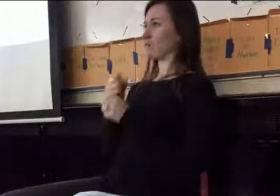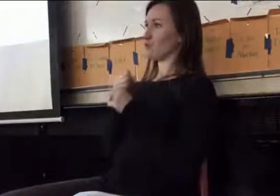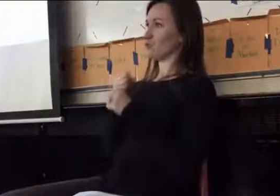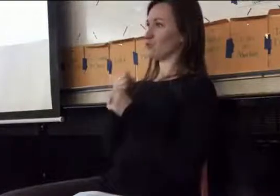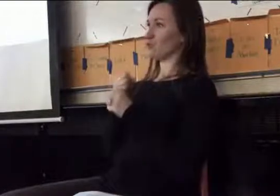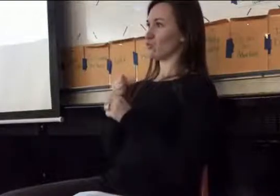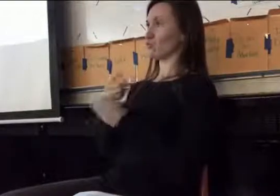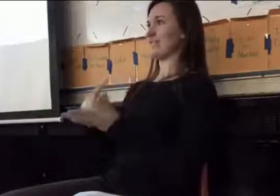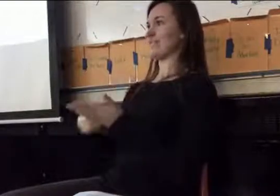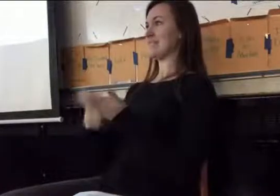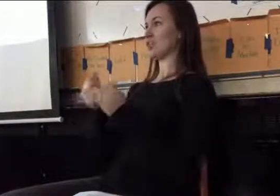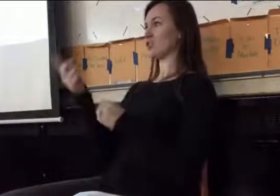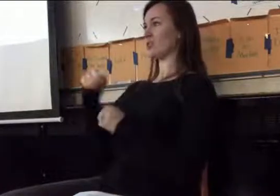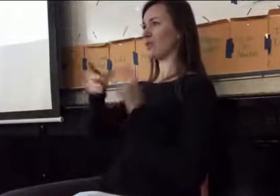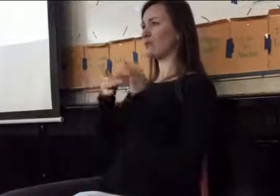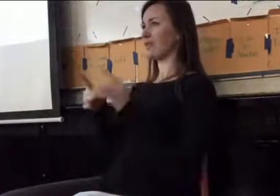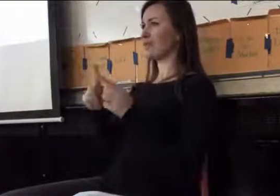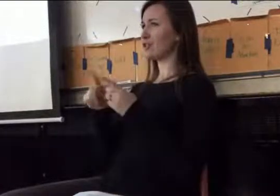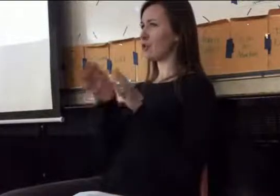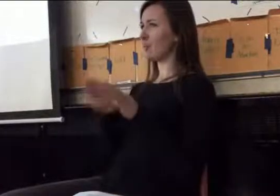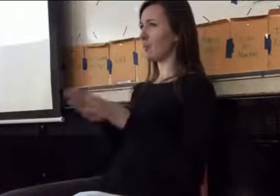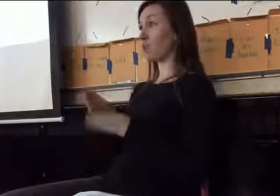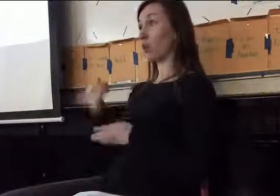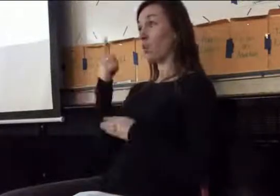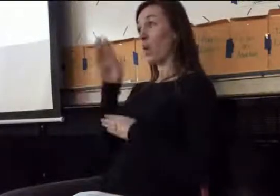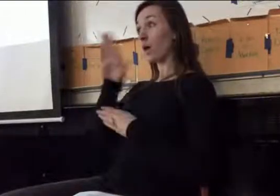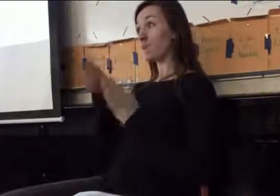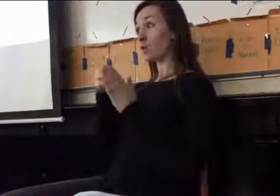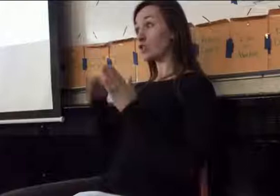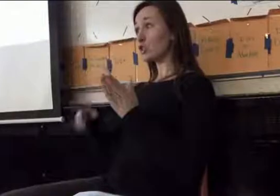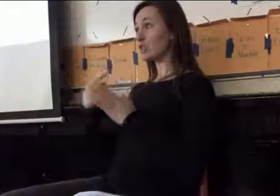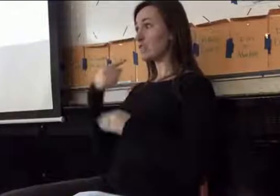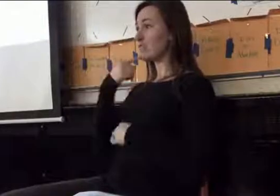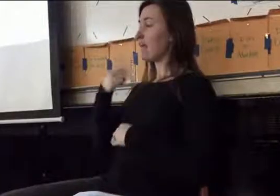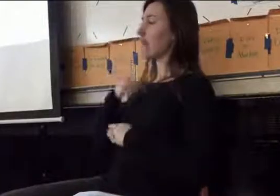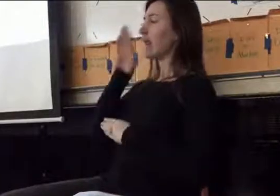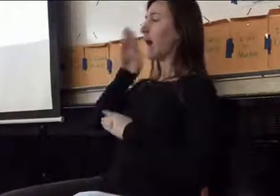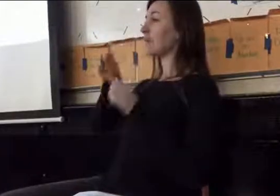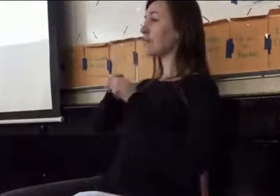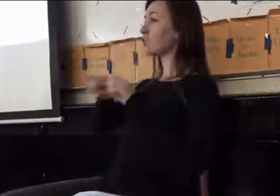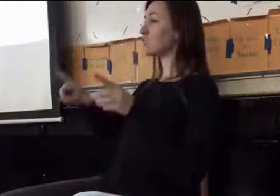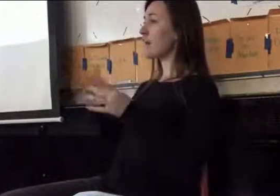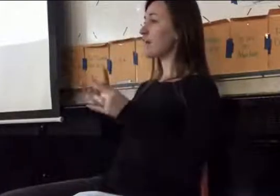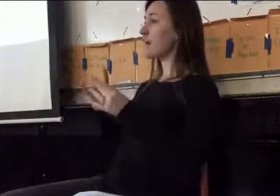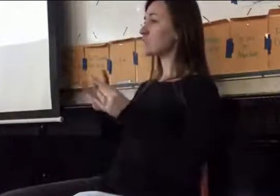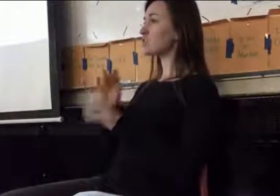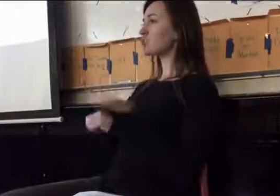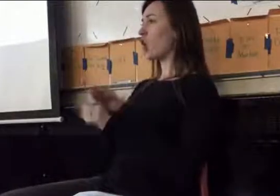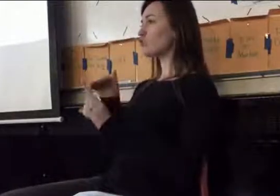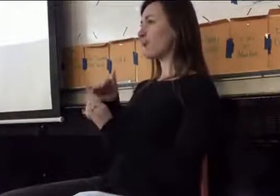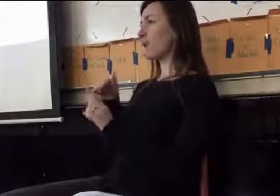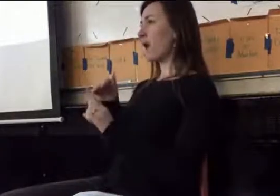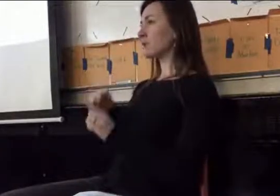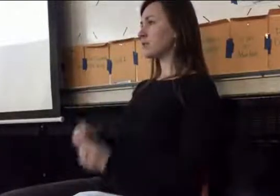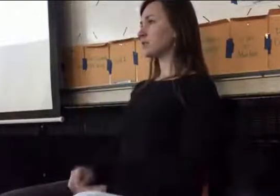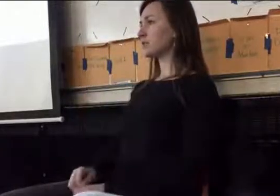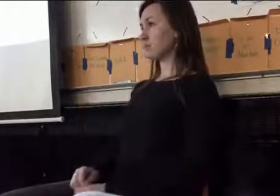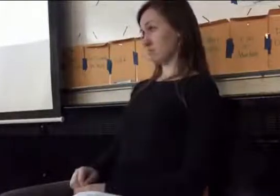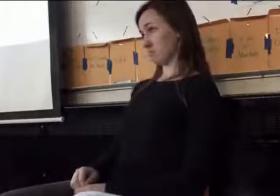behavior. Okay? I just want to point out, one of your students said, I never send messages over Remind about your class. That could